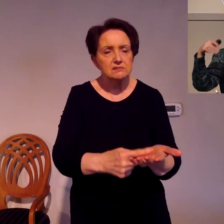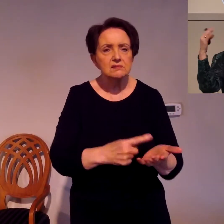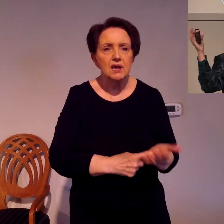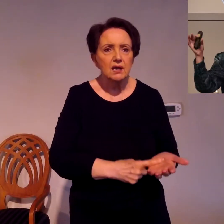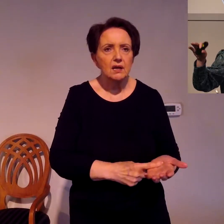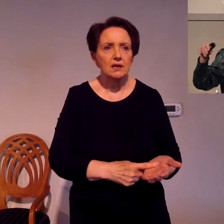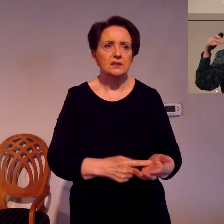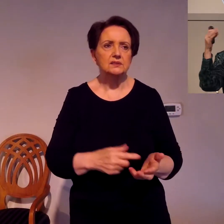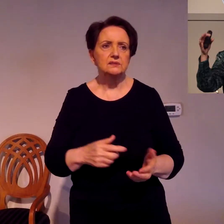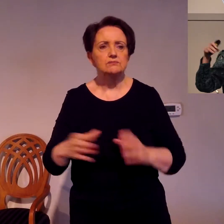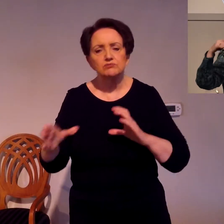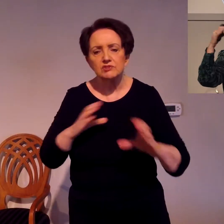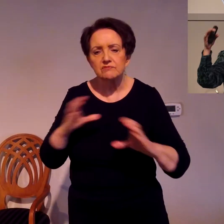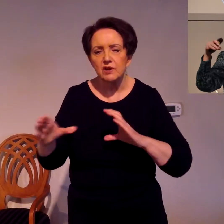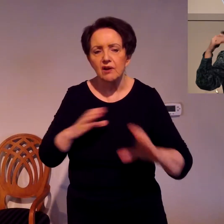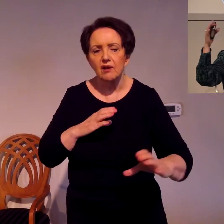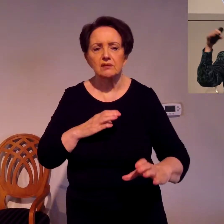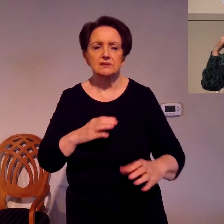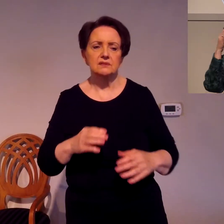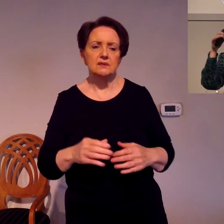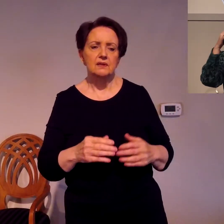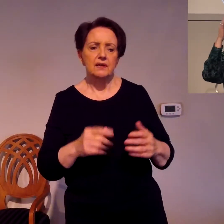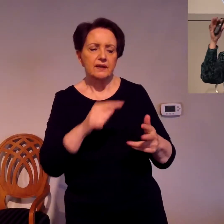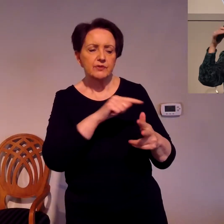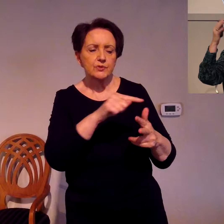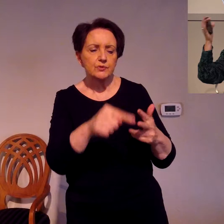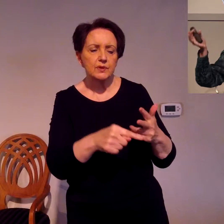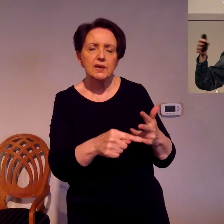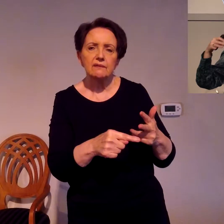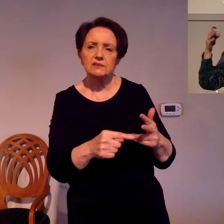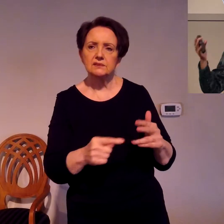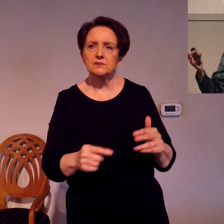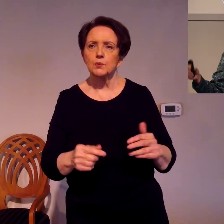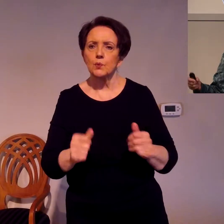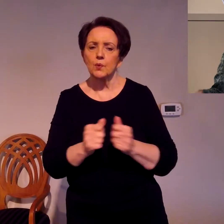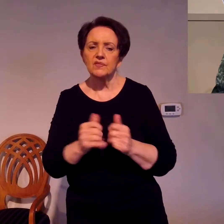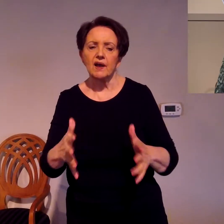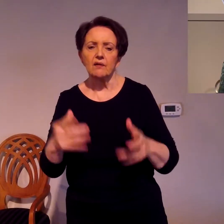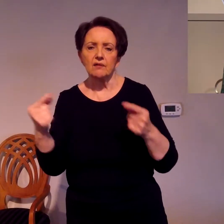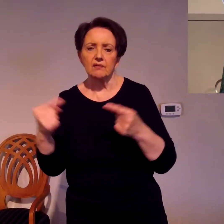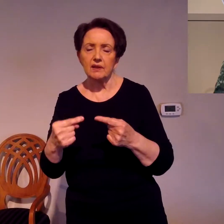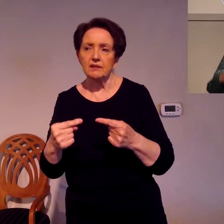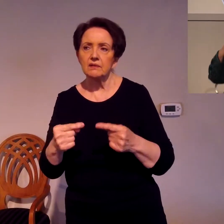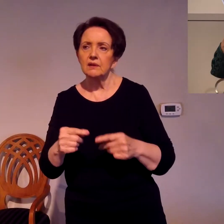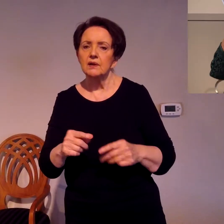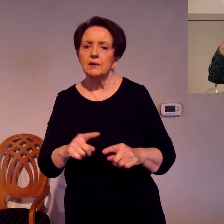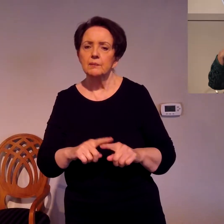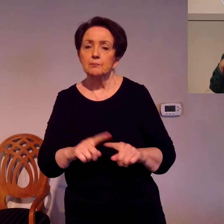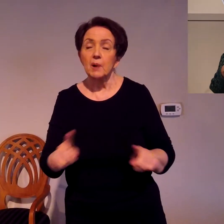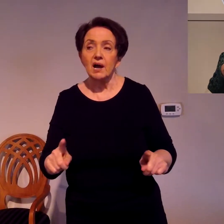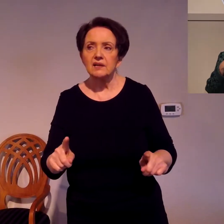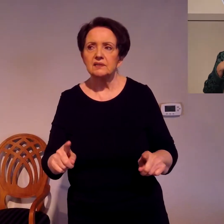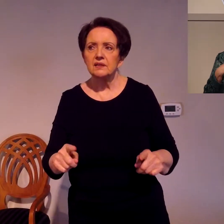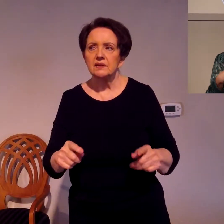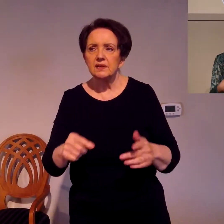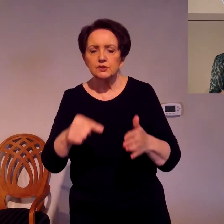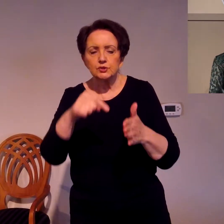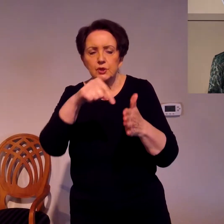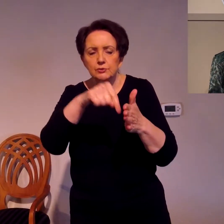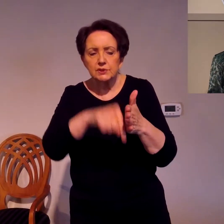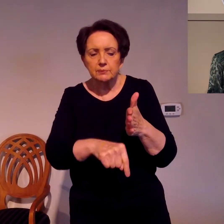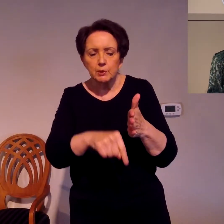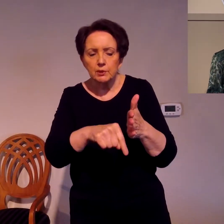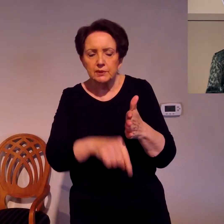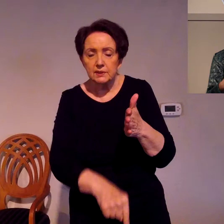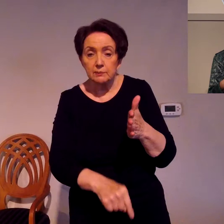the sarcasm and the let's, build on each other's stories or whatever. But as we get into those